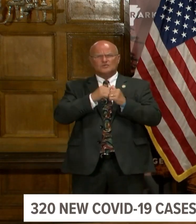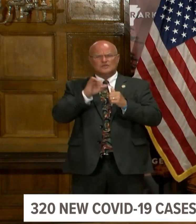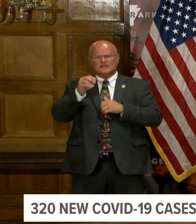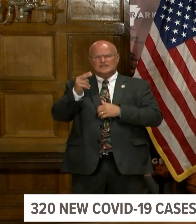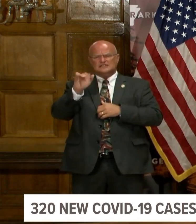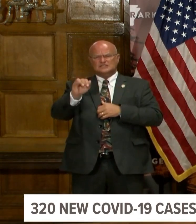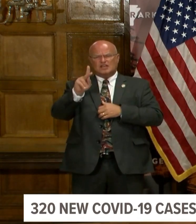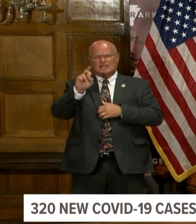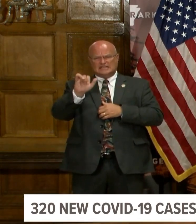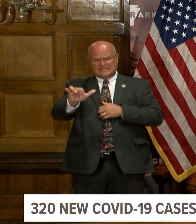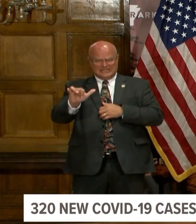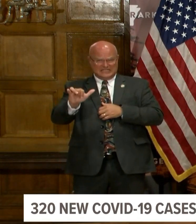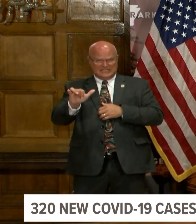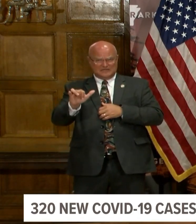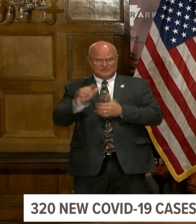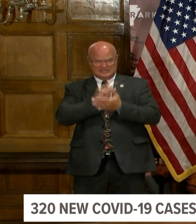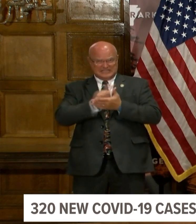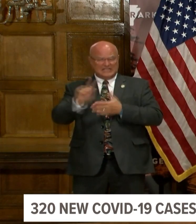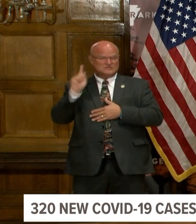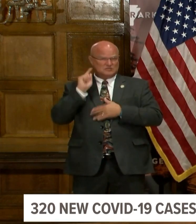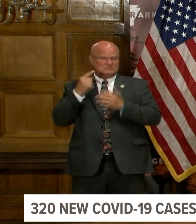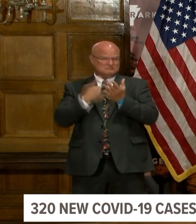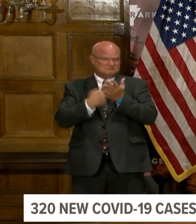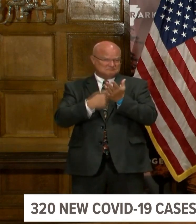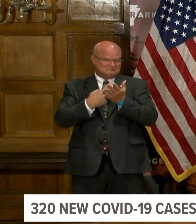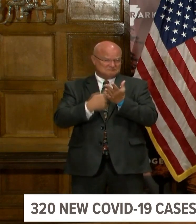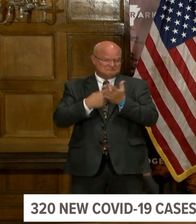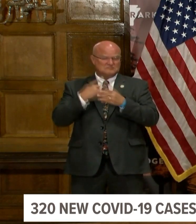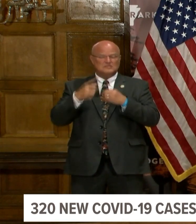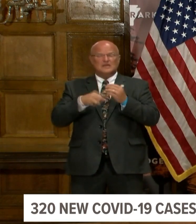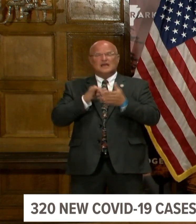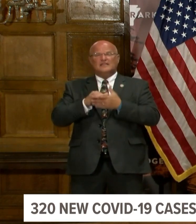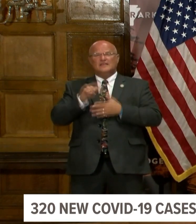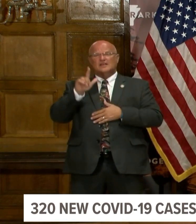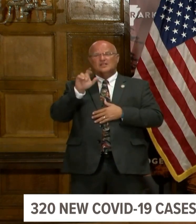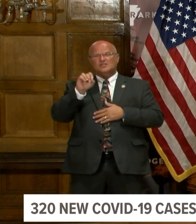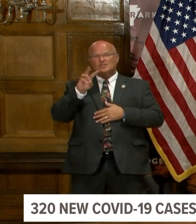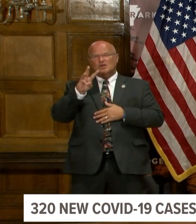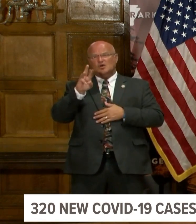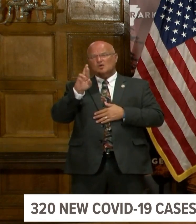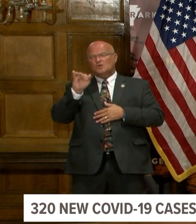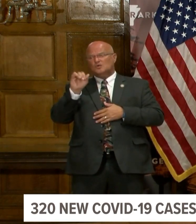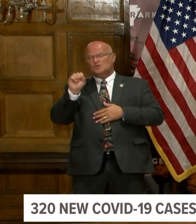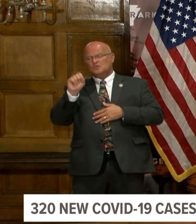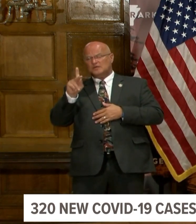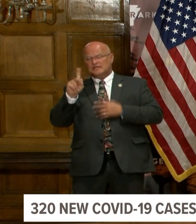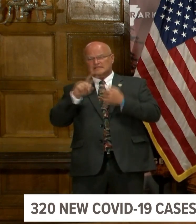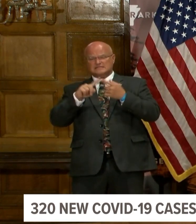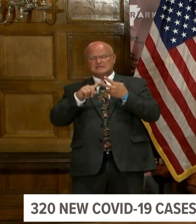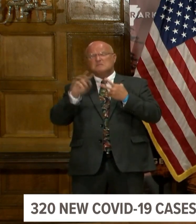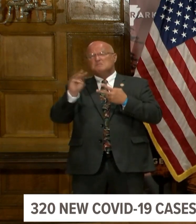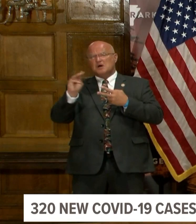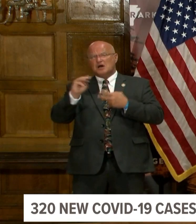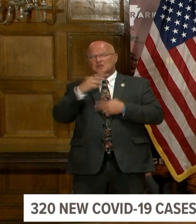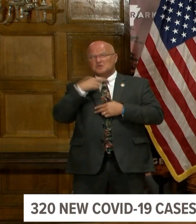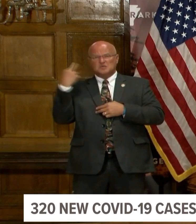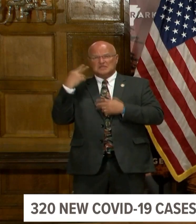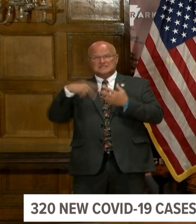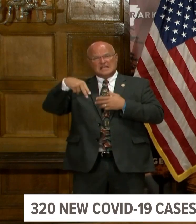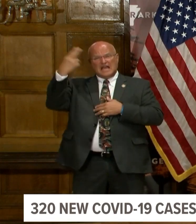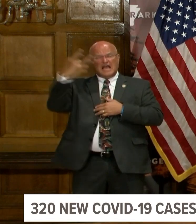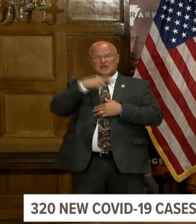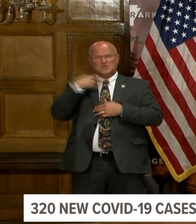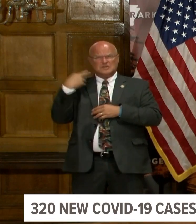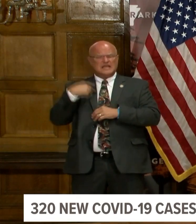outlined that last week where we had the low risk, moderate risk, and high risk, and we actually identified, I think it